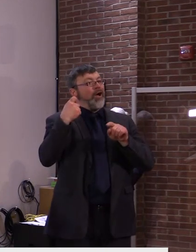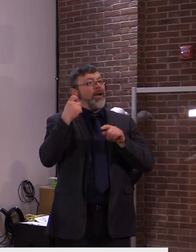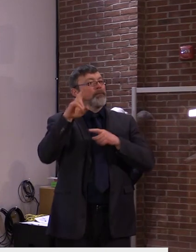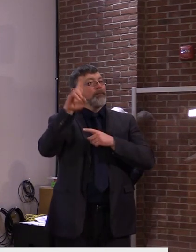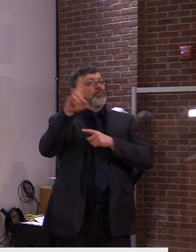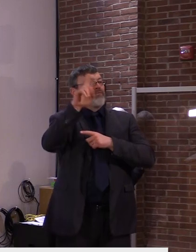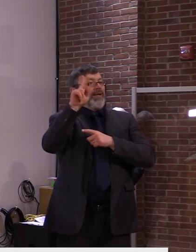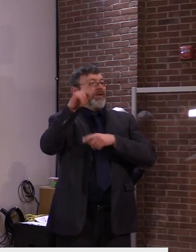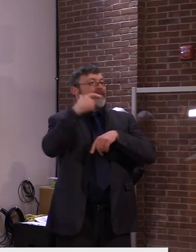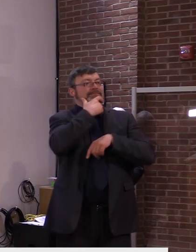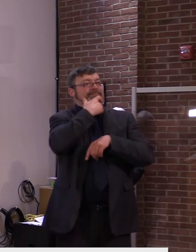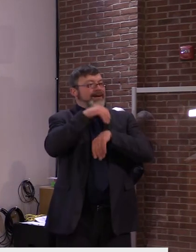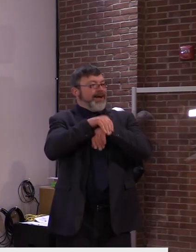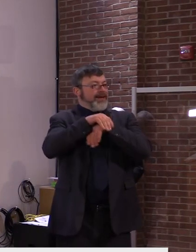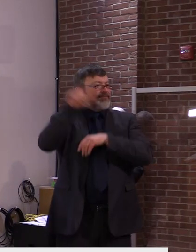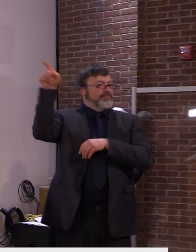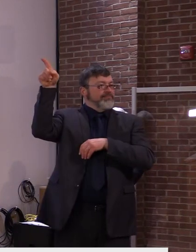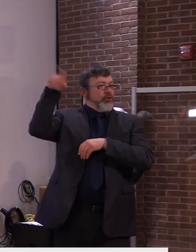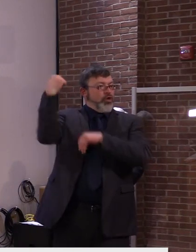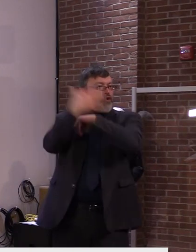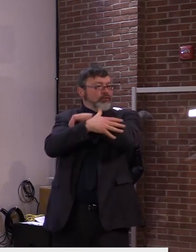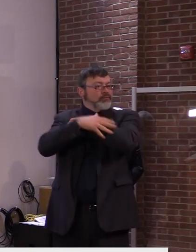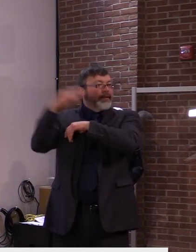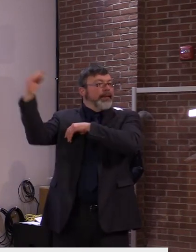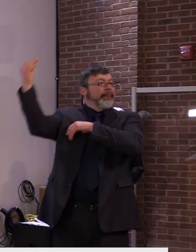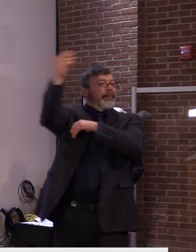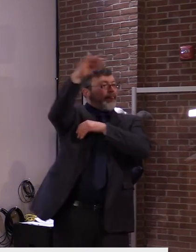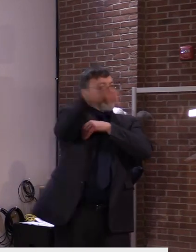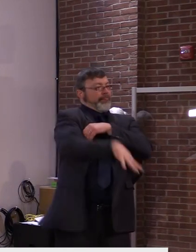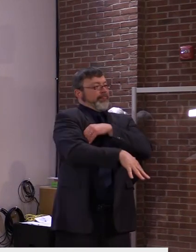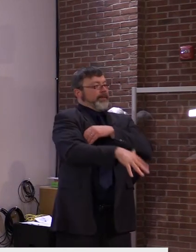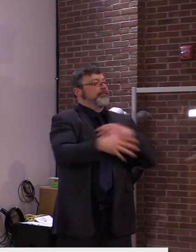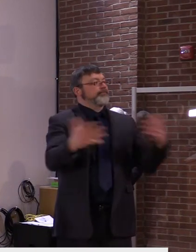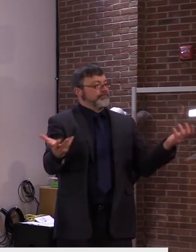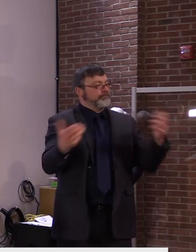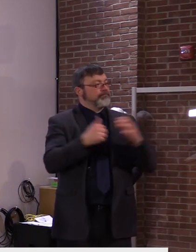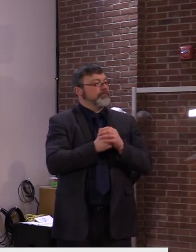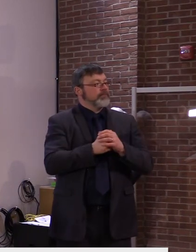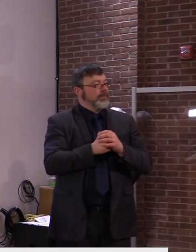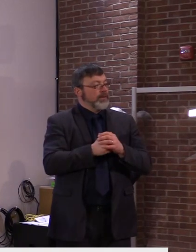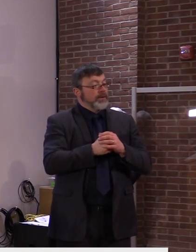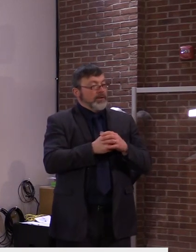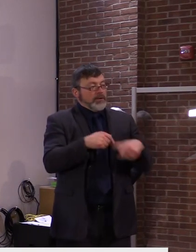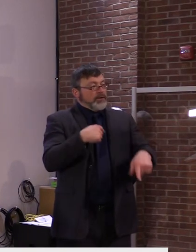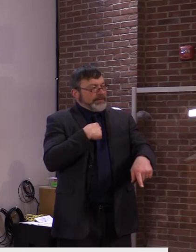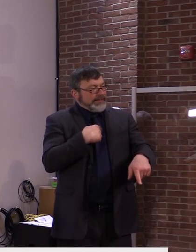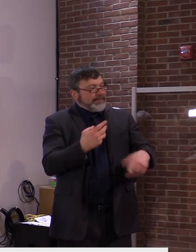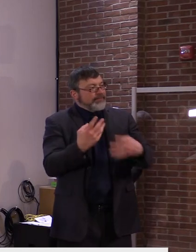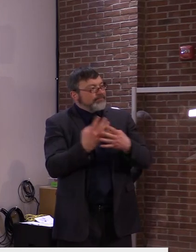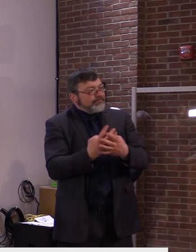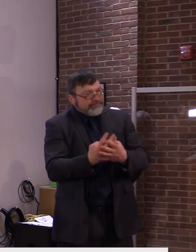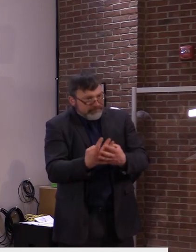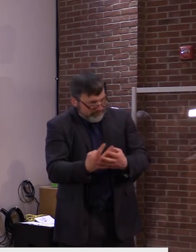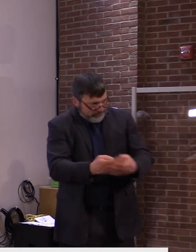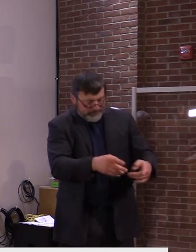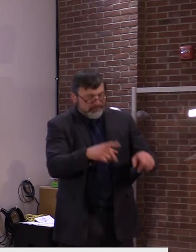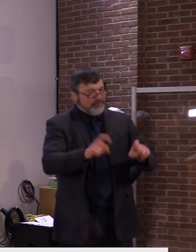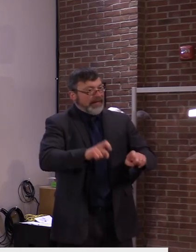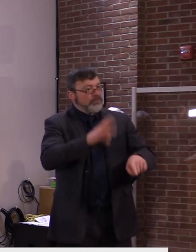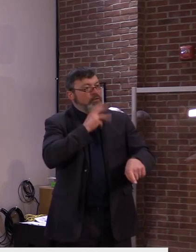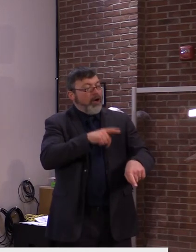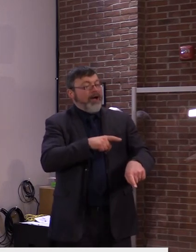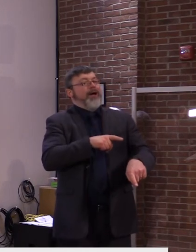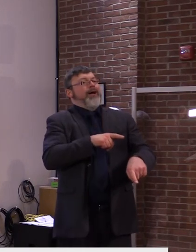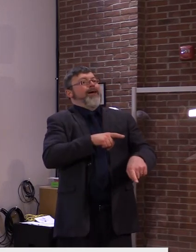community. We still need to confirm the presence of the variant through genetic sequencing of individual samples